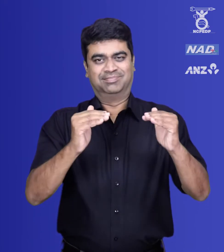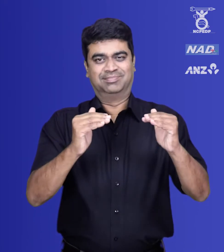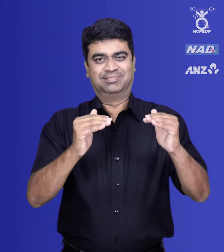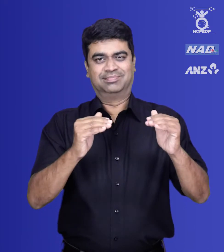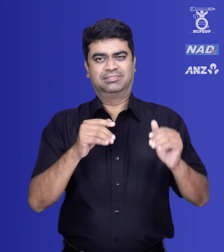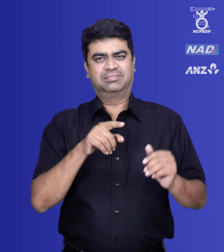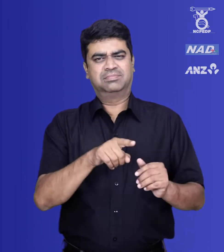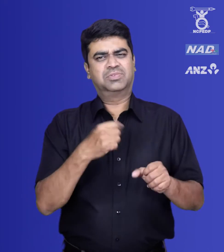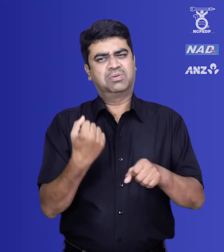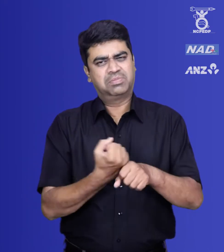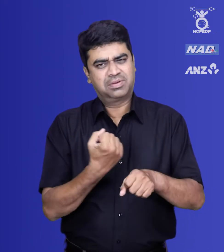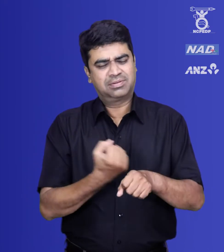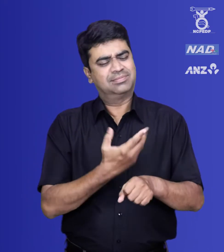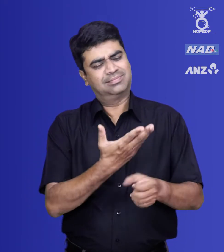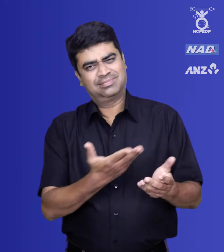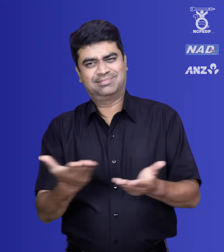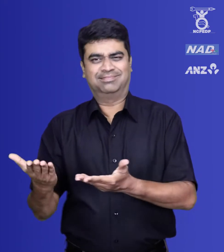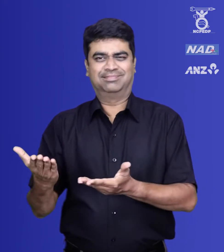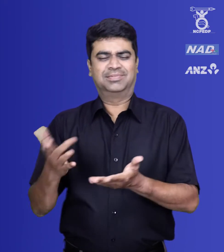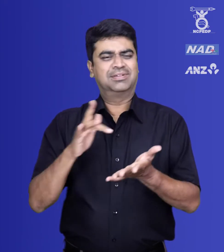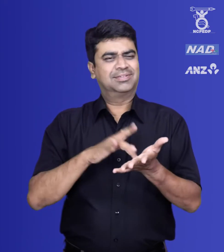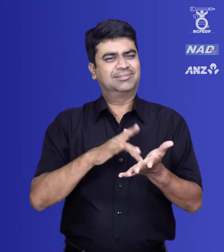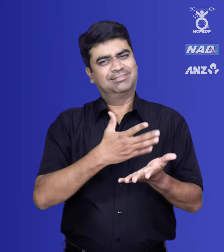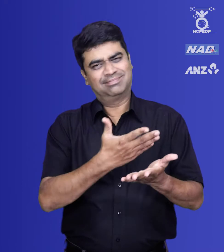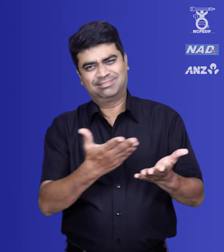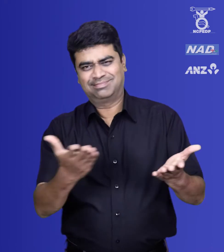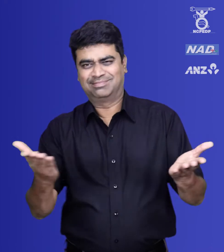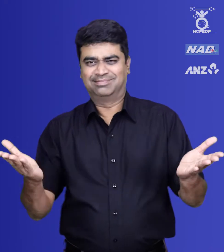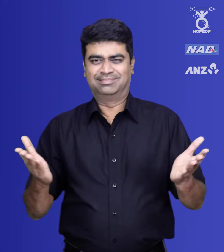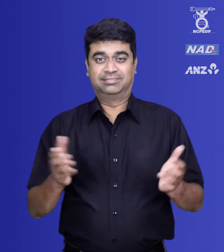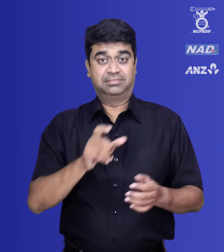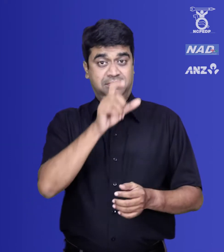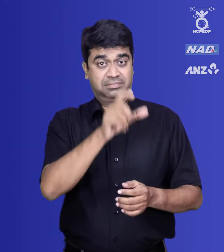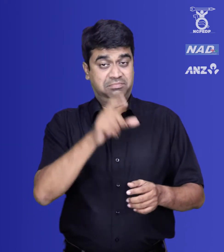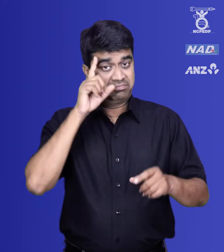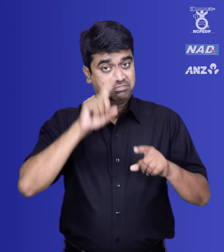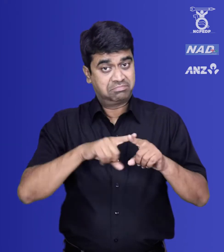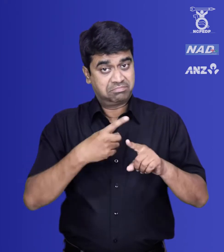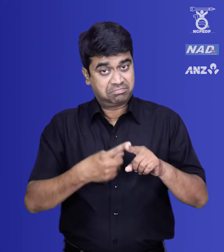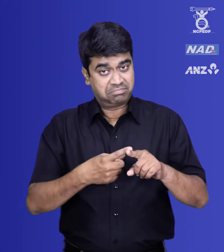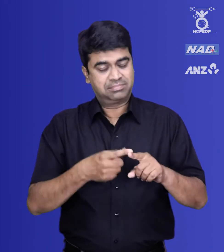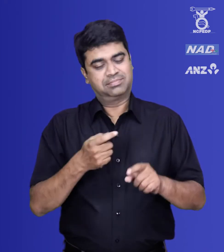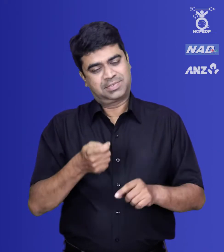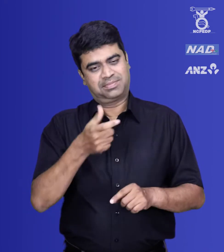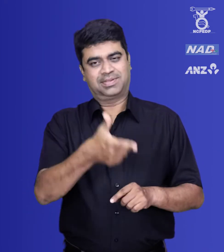their contributions to the workforce, labor market and professional field.